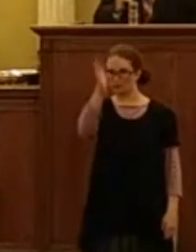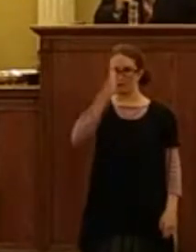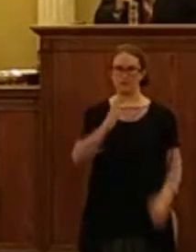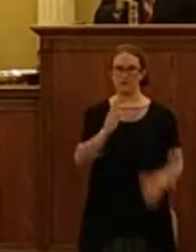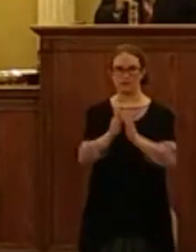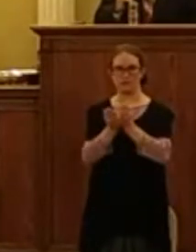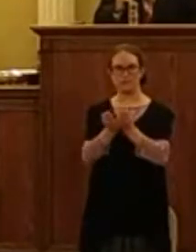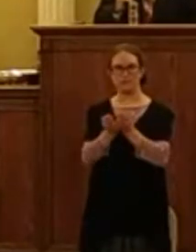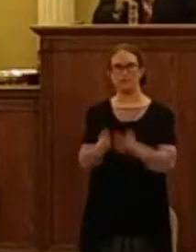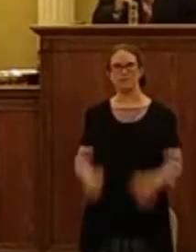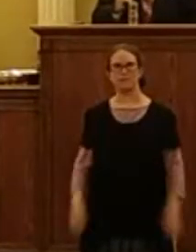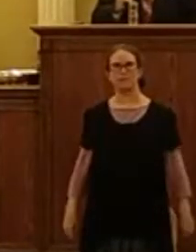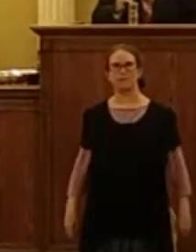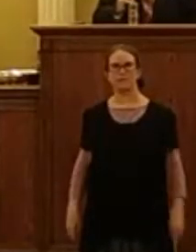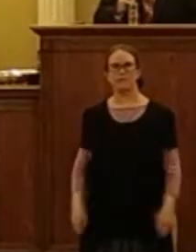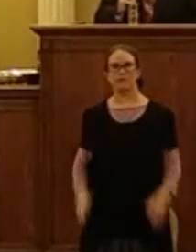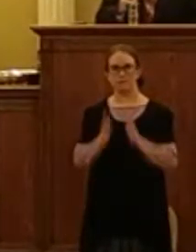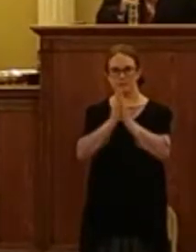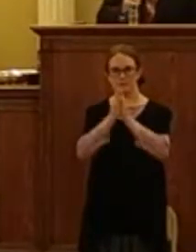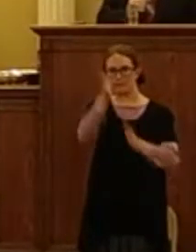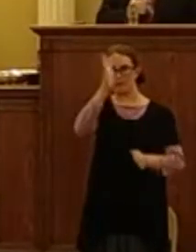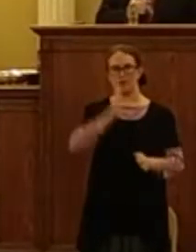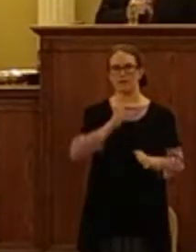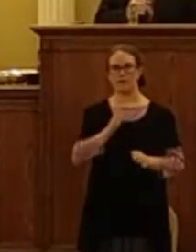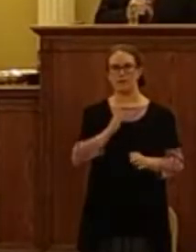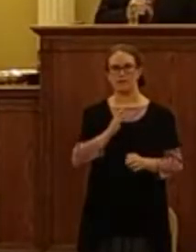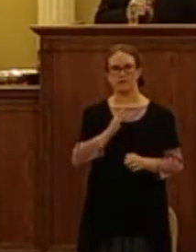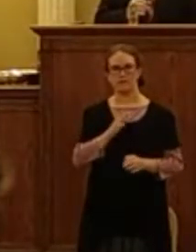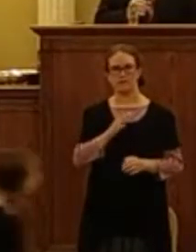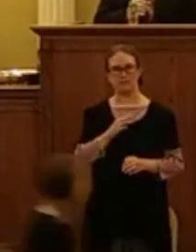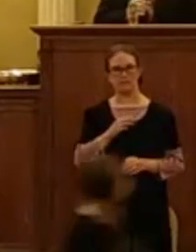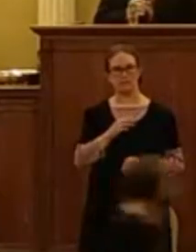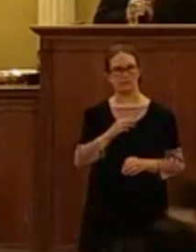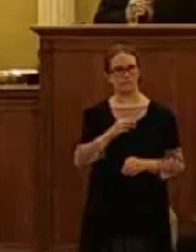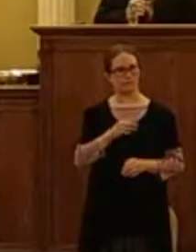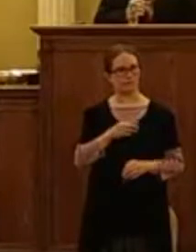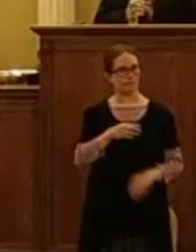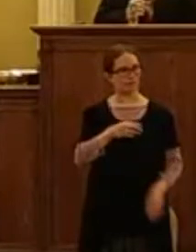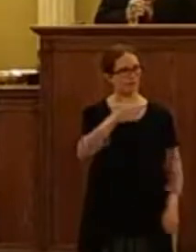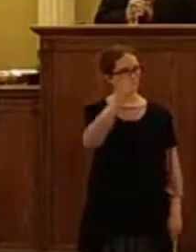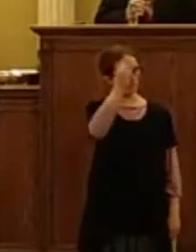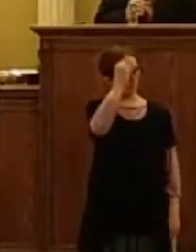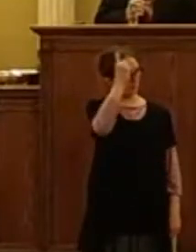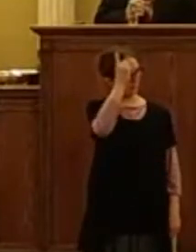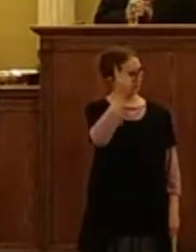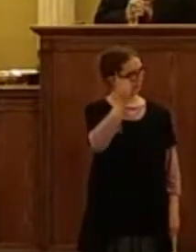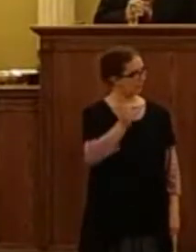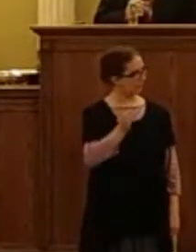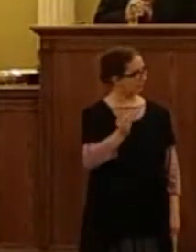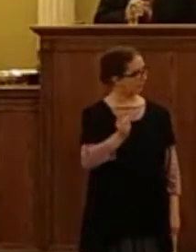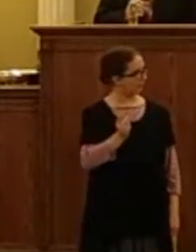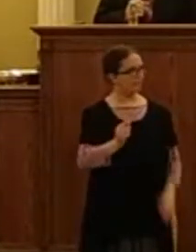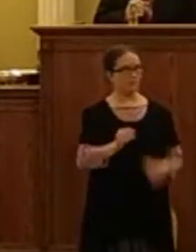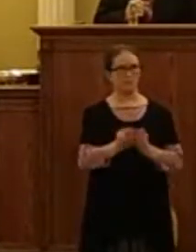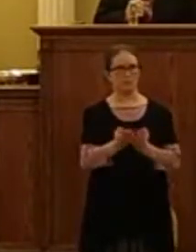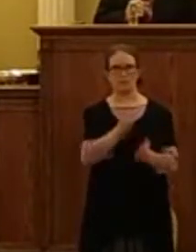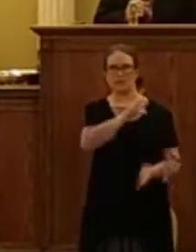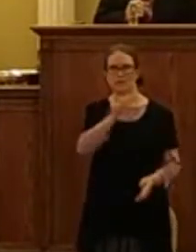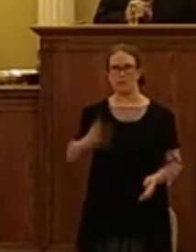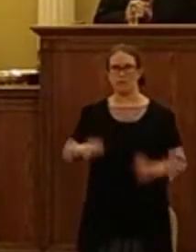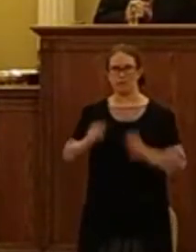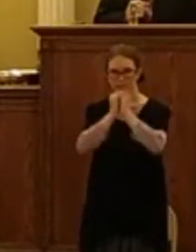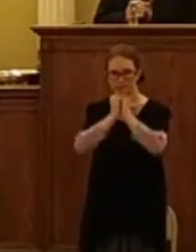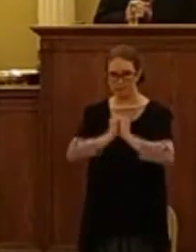word. Amen. Pray that God will open, amen, our insight, amen, to the word of the Lord.